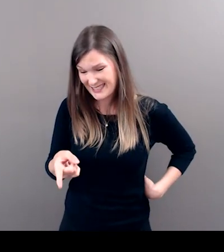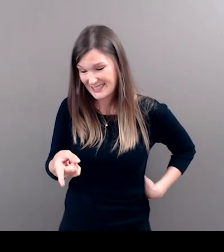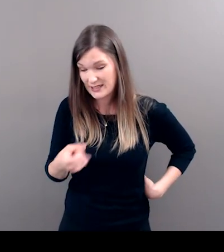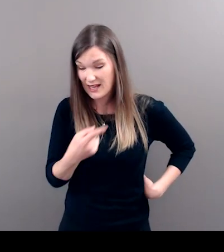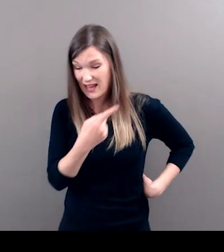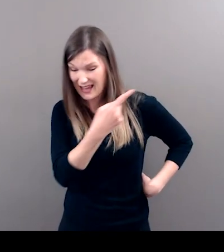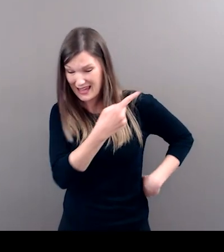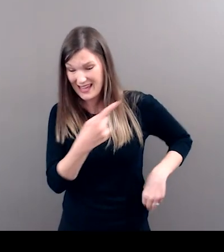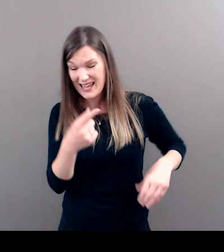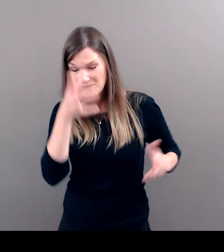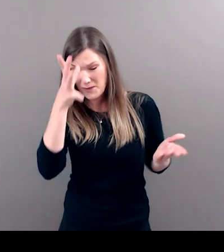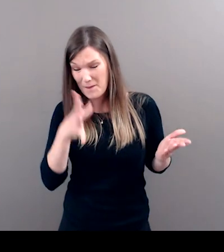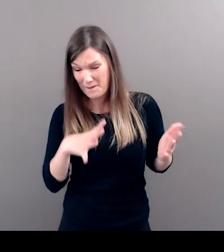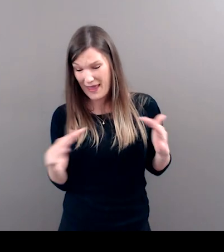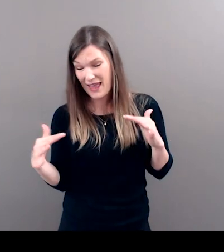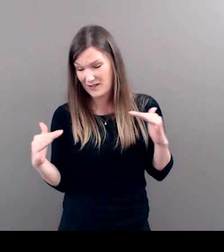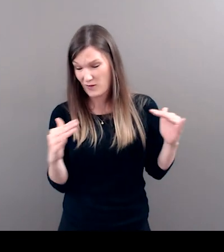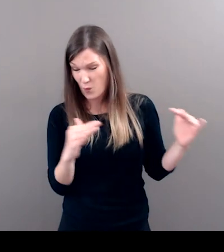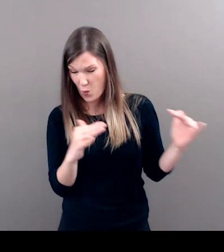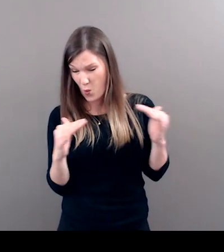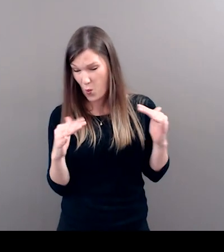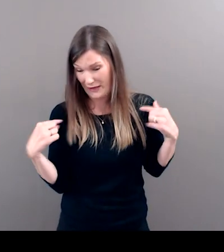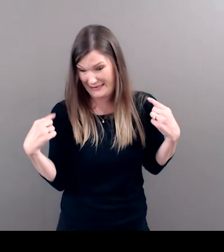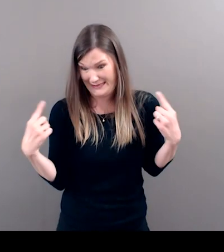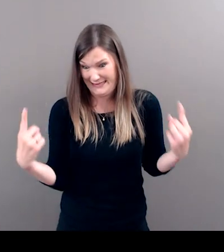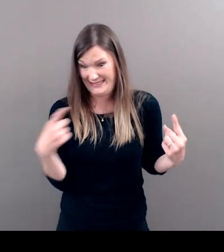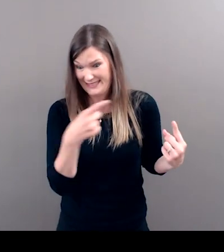of war since he was a kid.